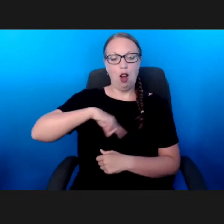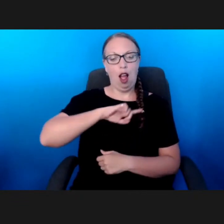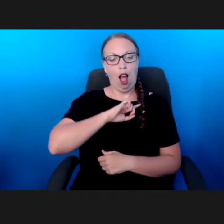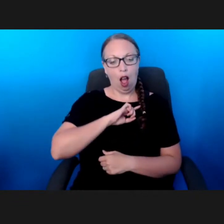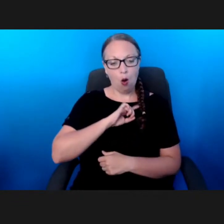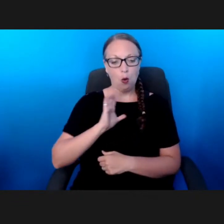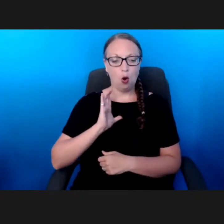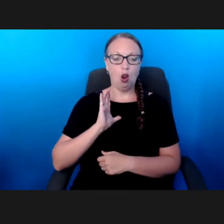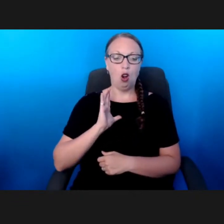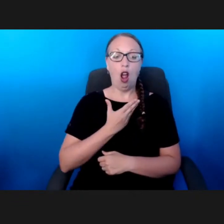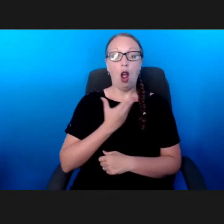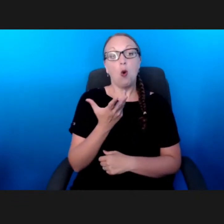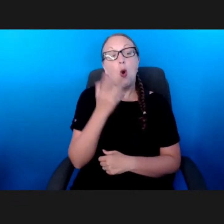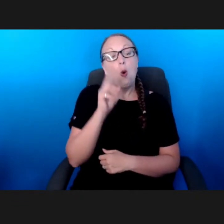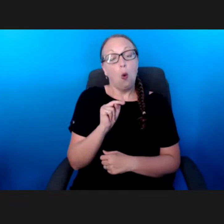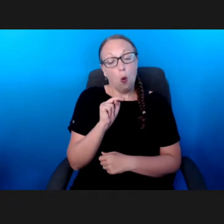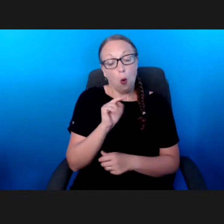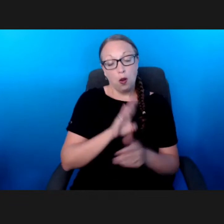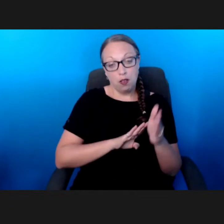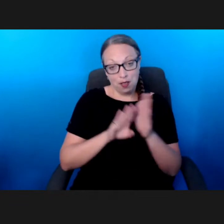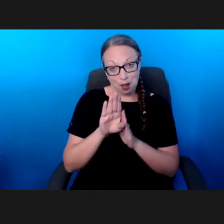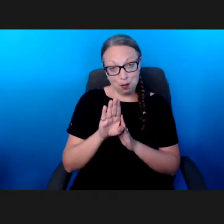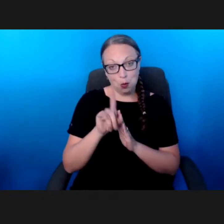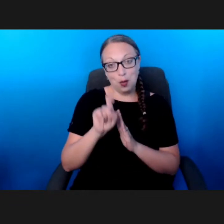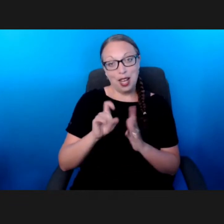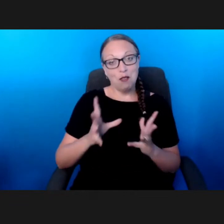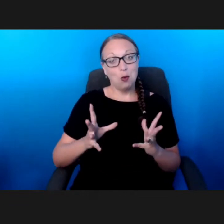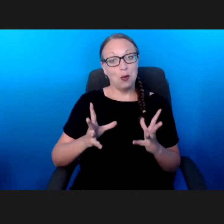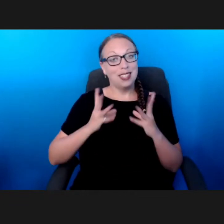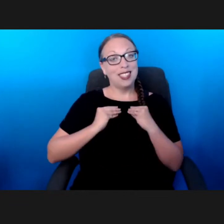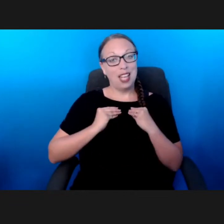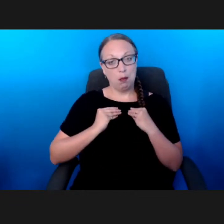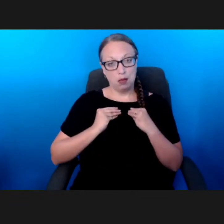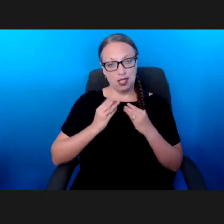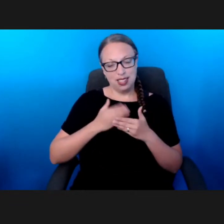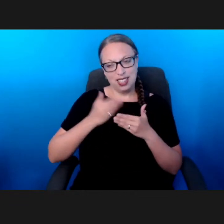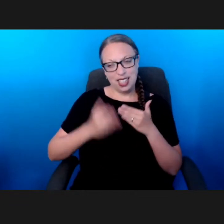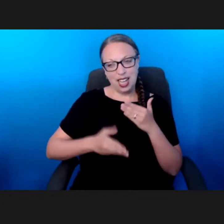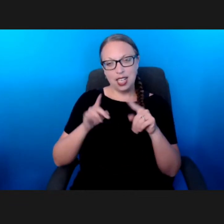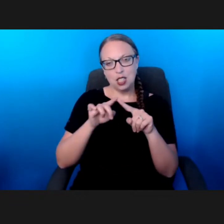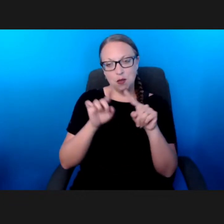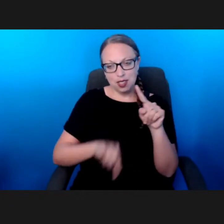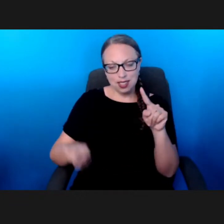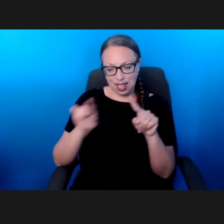acceptance, of the end of the cycle of what did